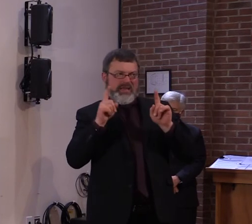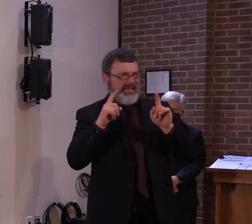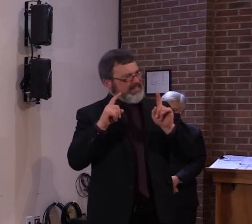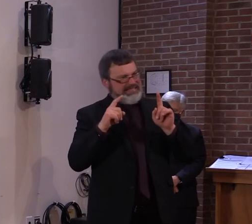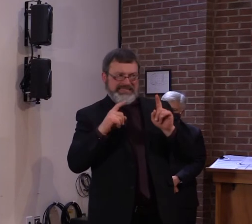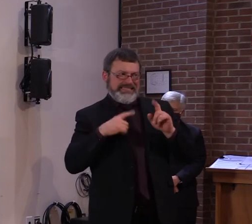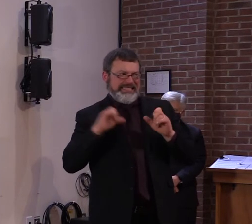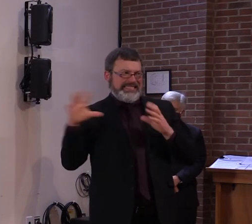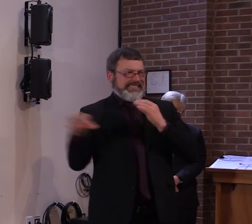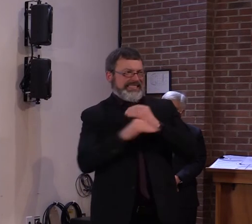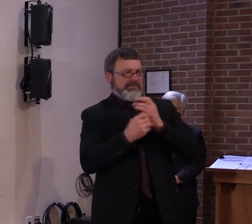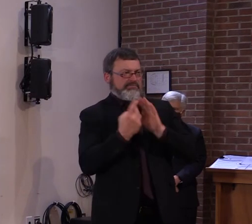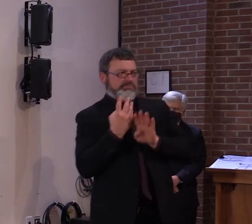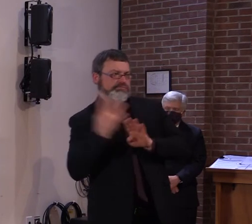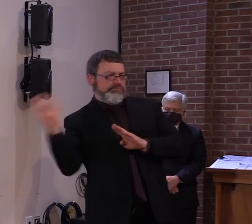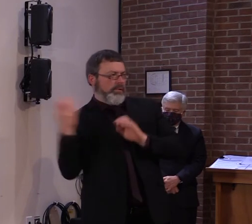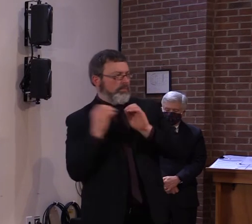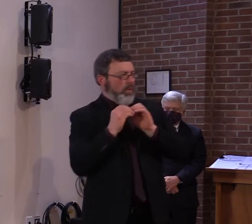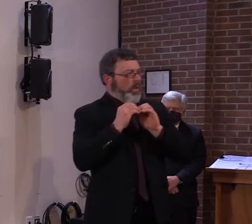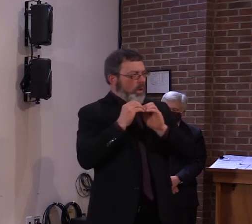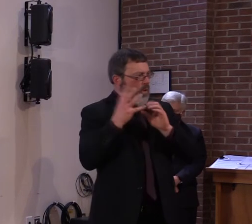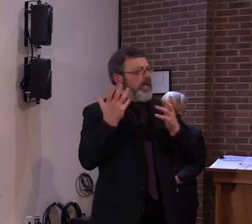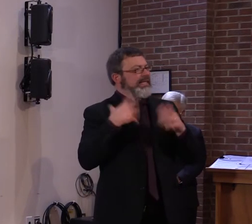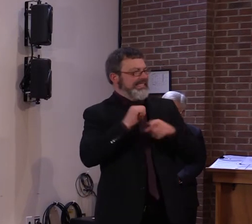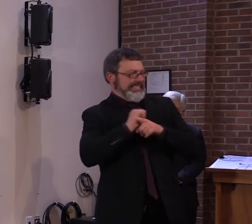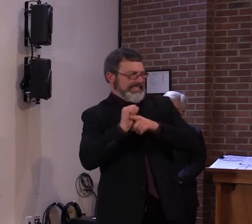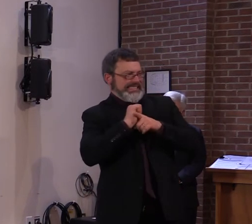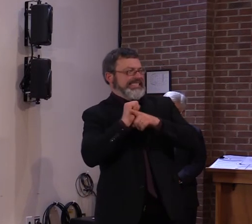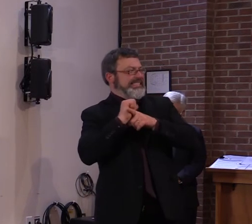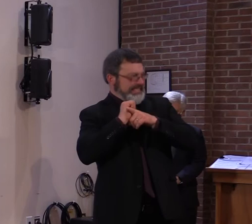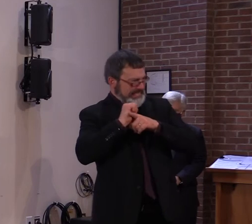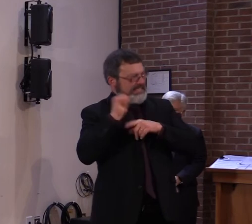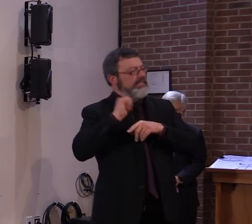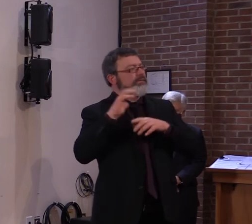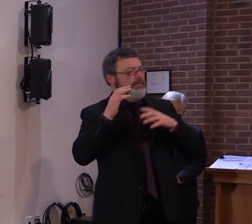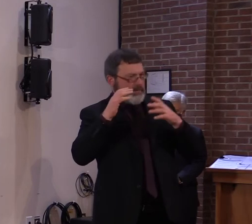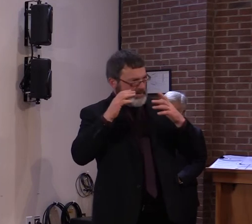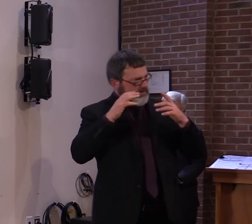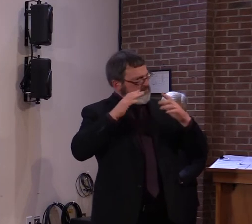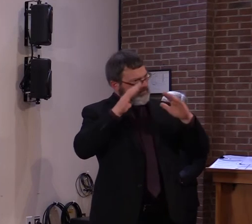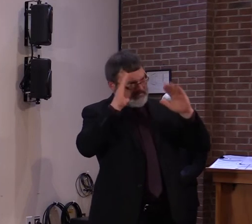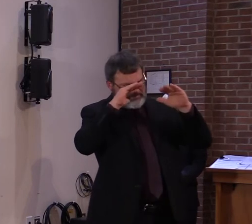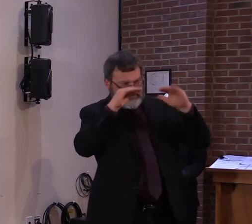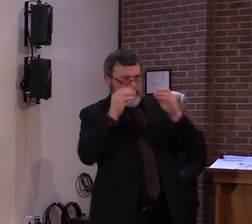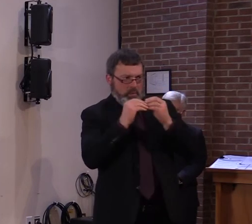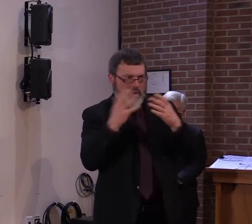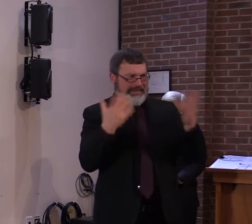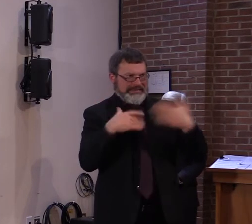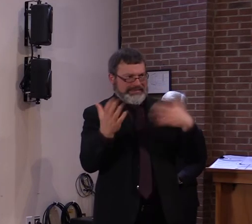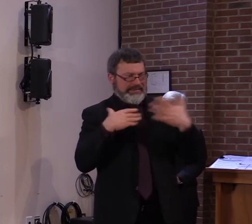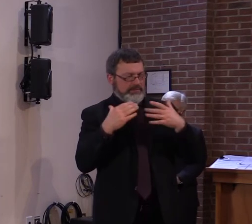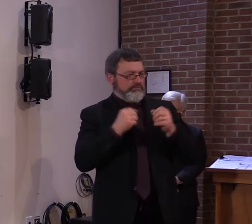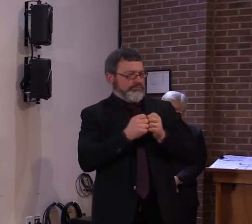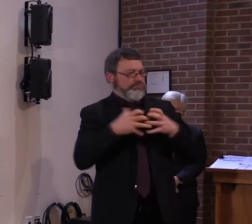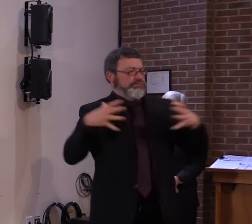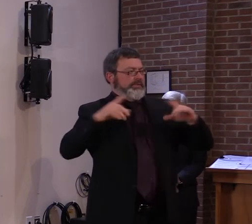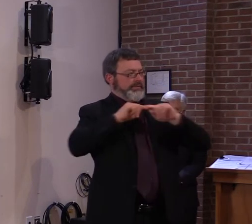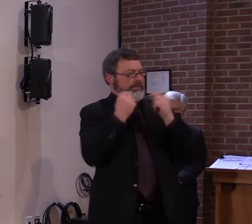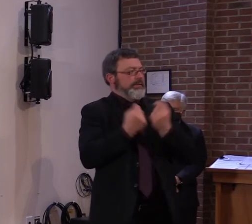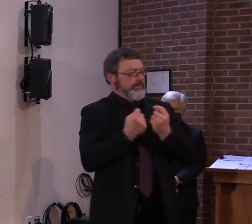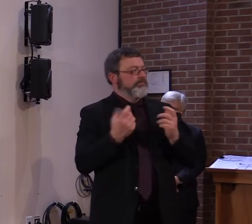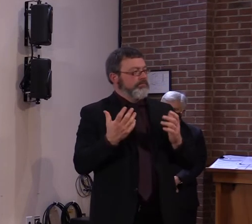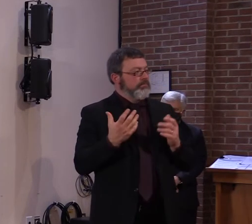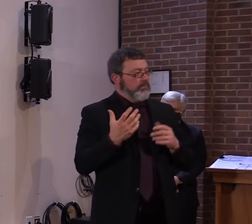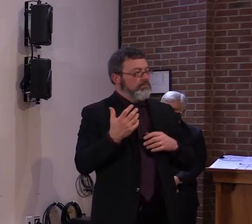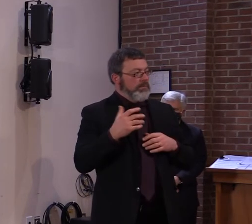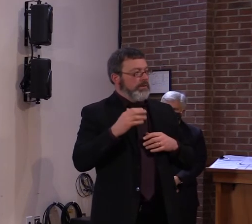and they're going to scale up to a point where we have probably 2 to 3 times the contact tracers that we've